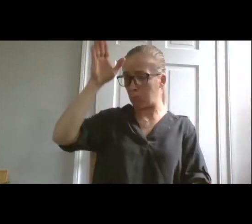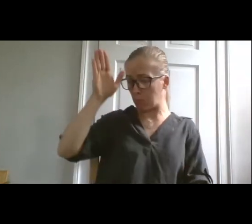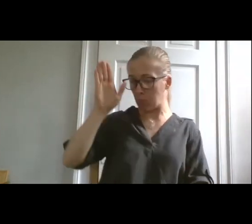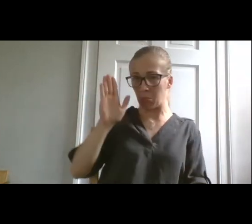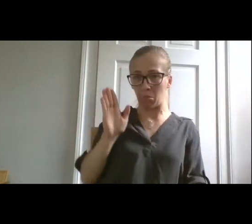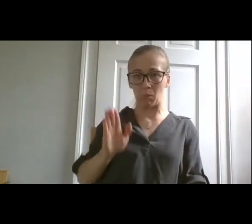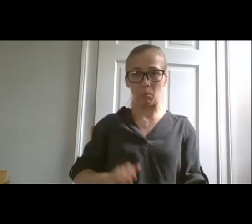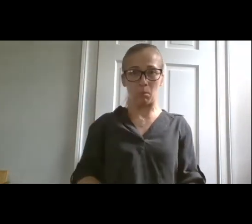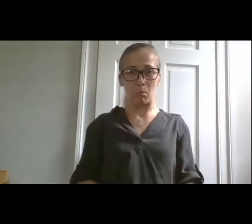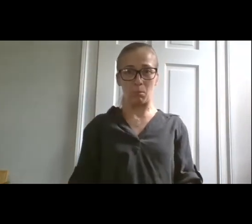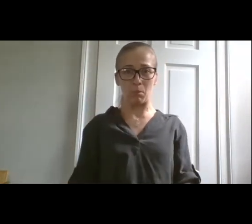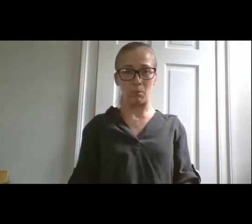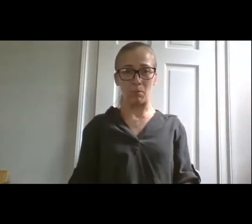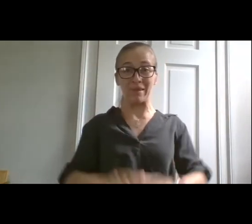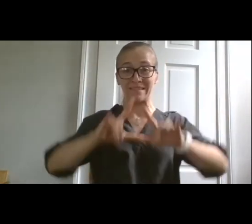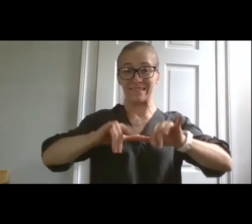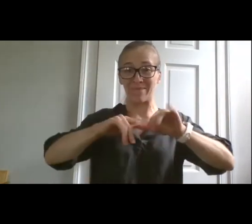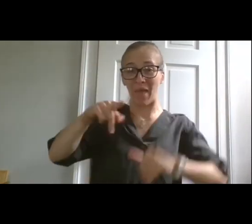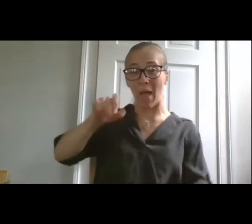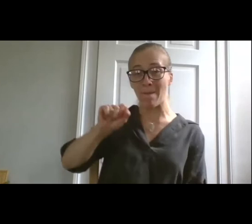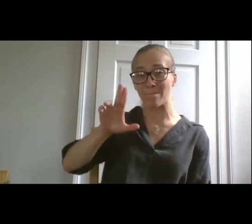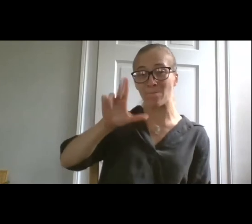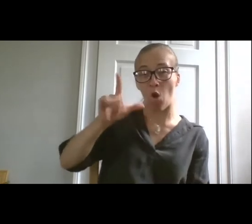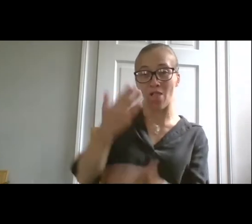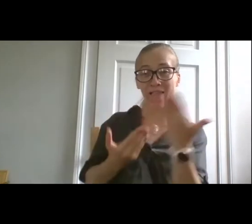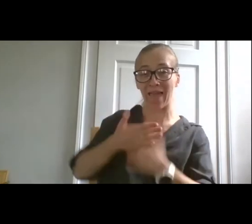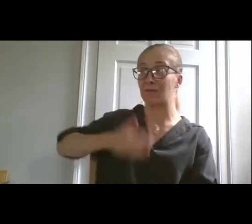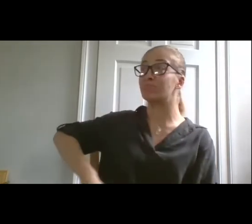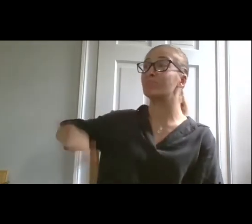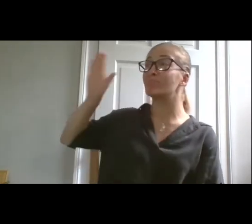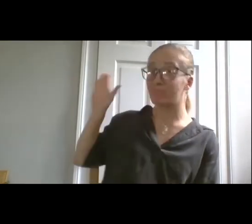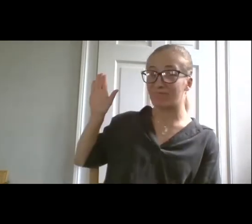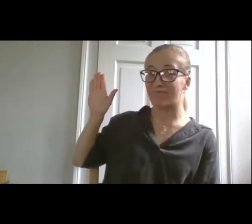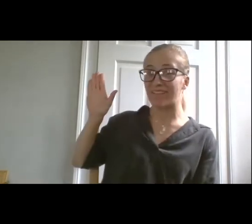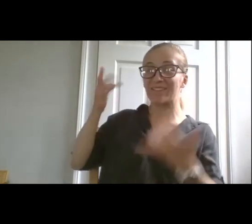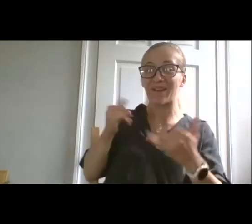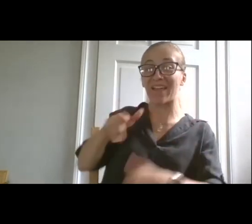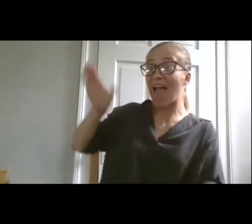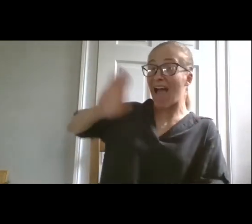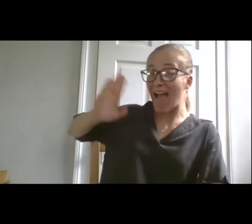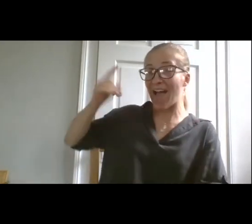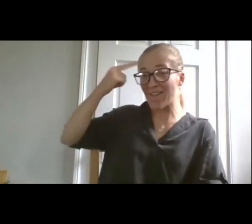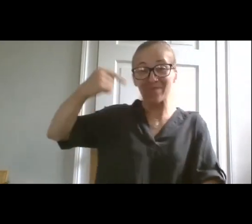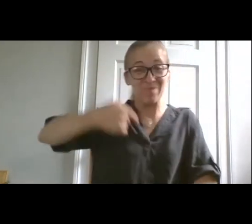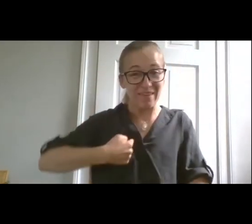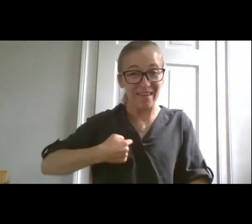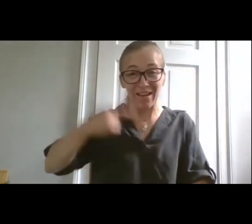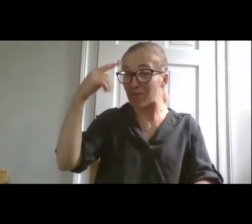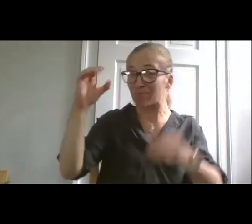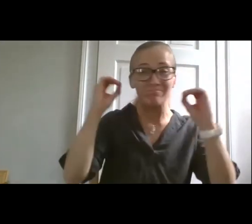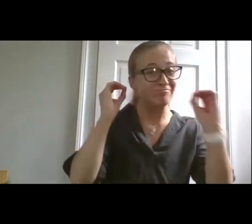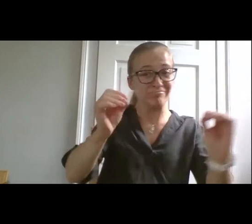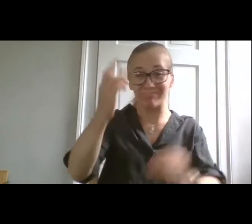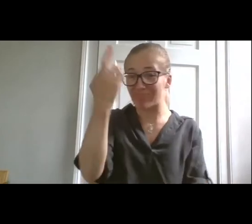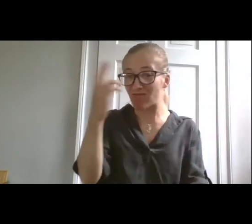sheepishly, just as Paul's hand went up. So now he's waving at me for no reason.